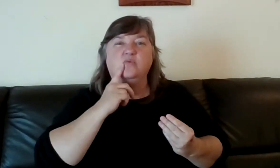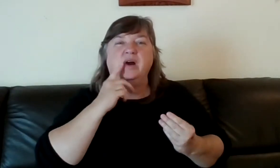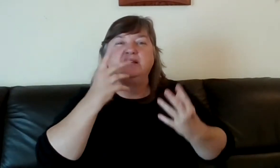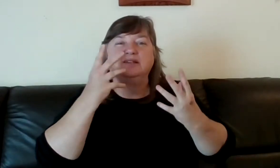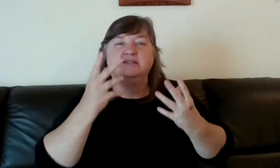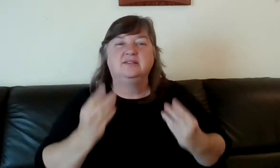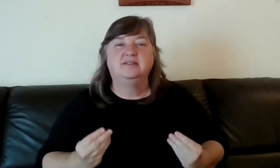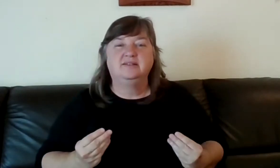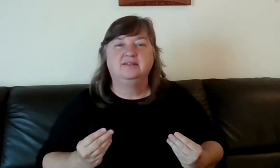wet.